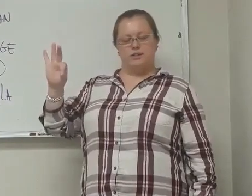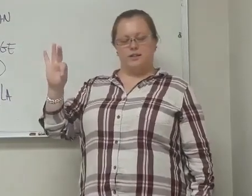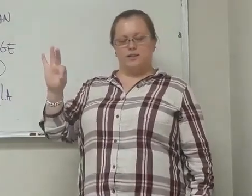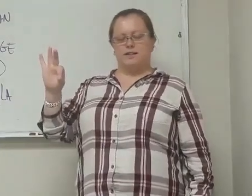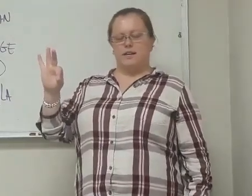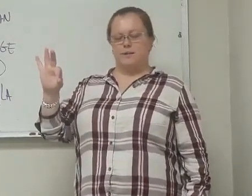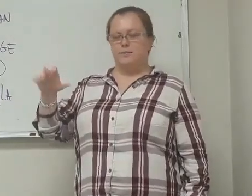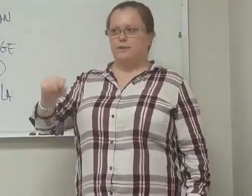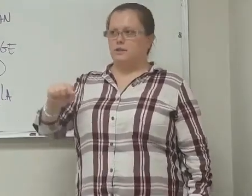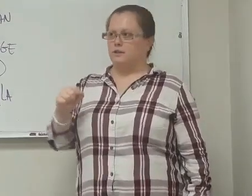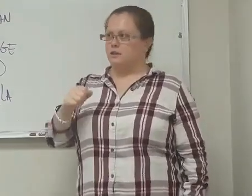exact same.